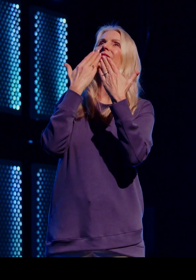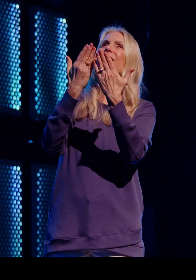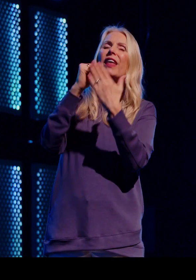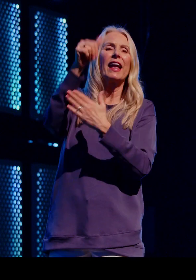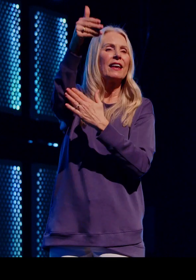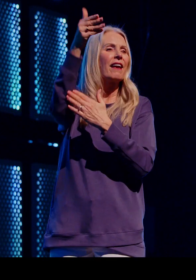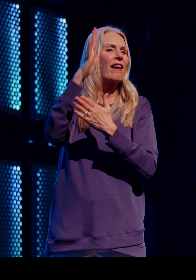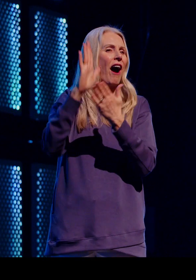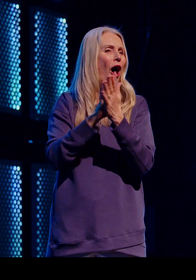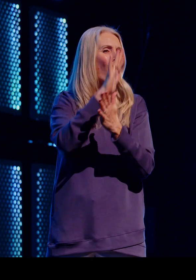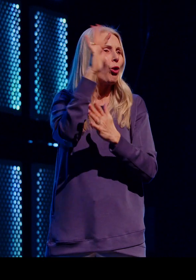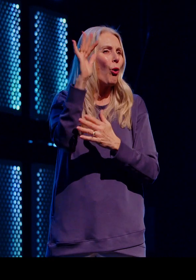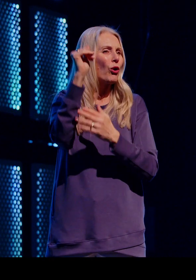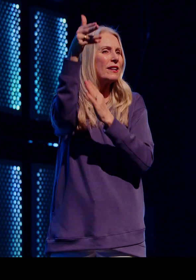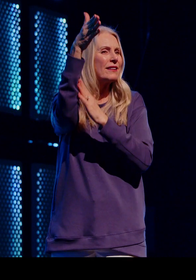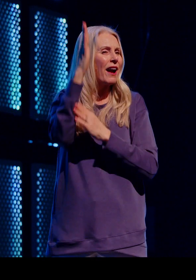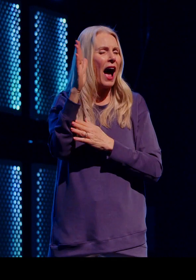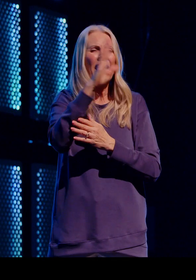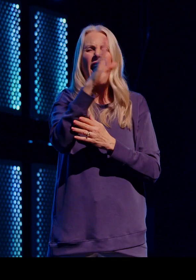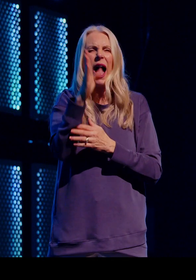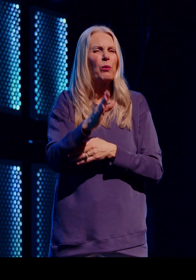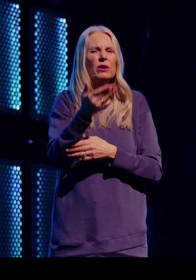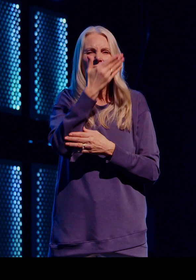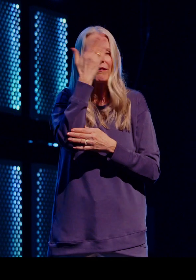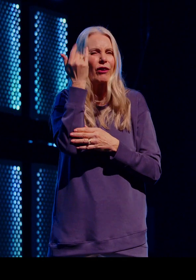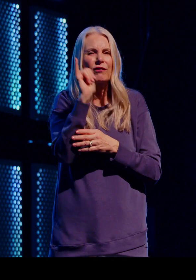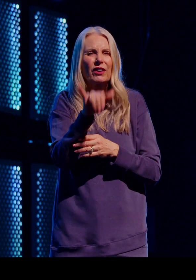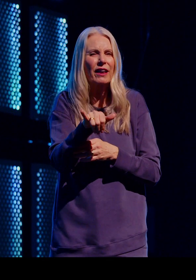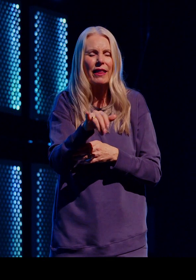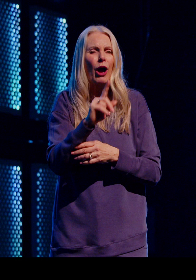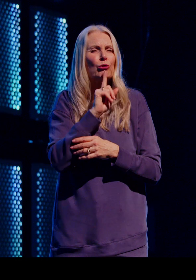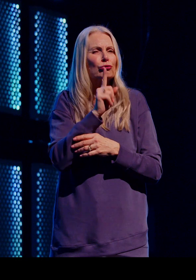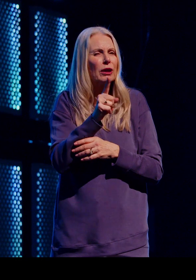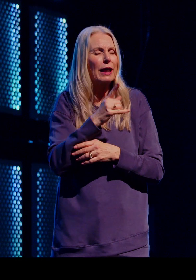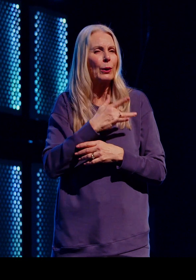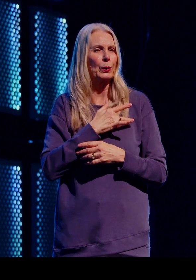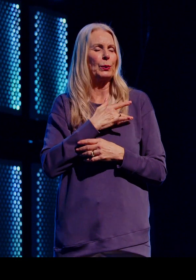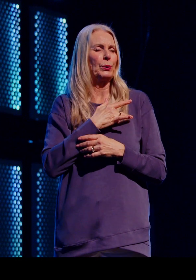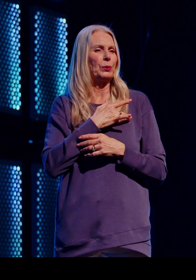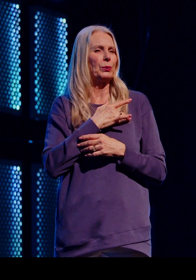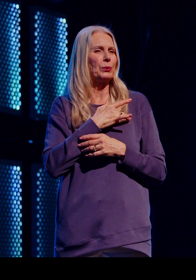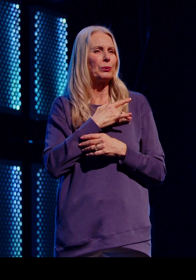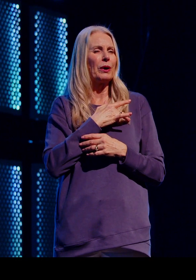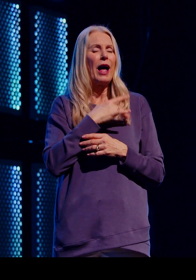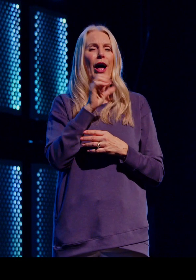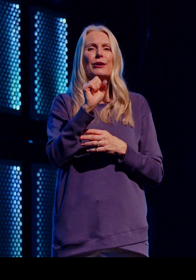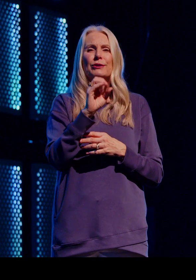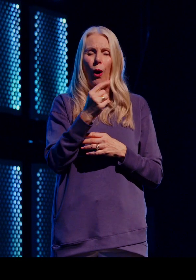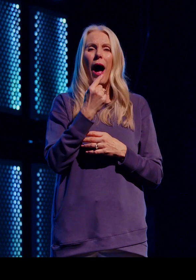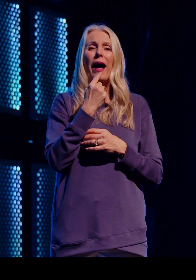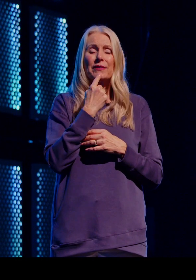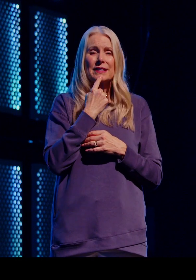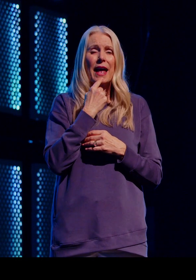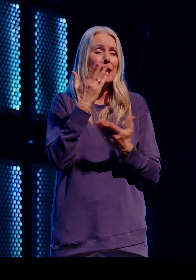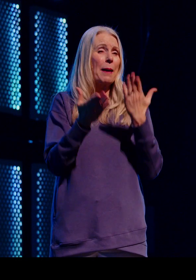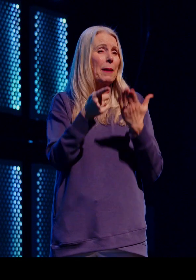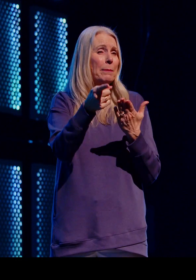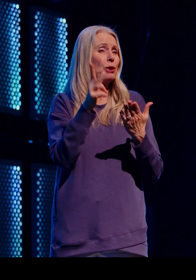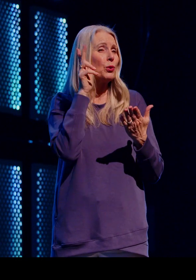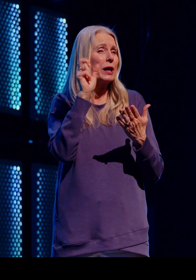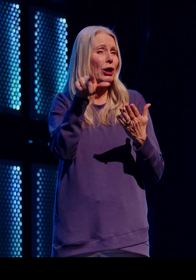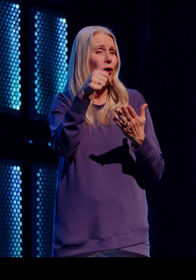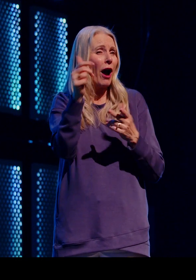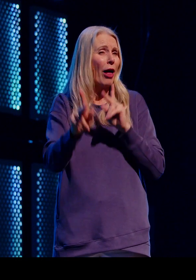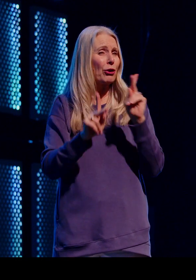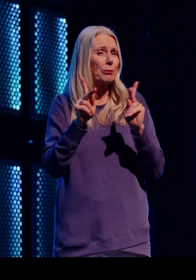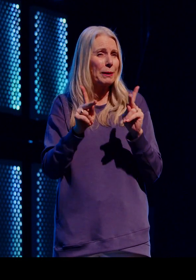was something that I don't think I'll ever forget. It was just really cool to be part of that. And so, I think, and I've said this, and you guys might have heard other people say this